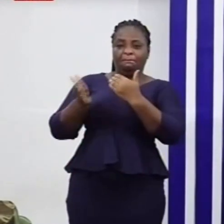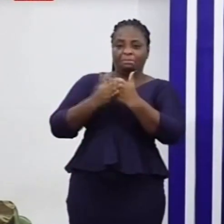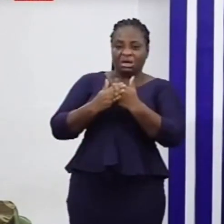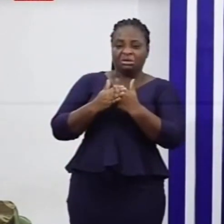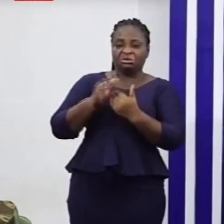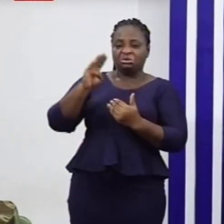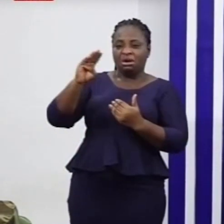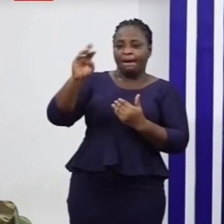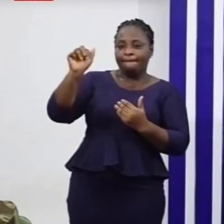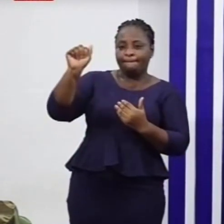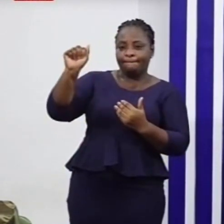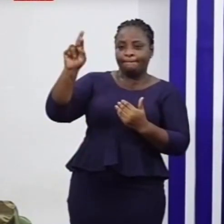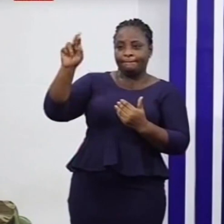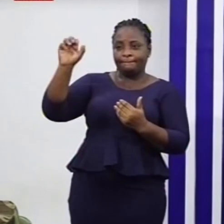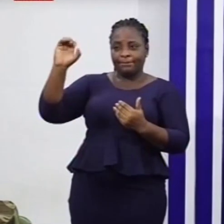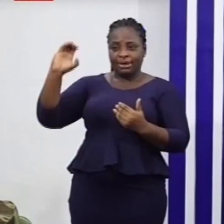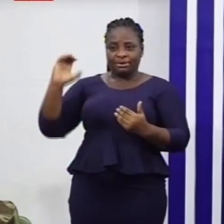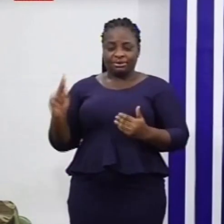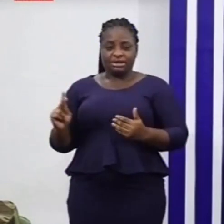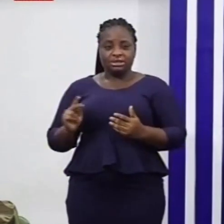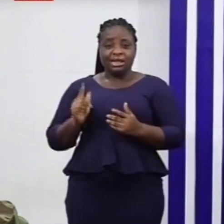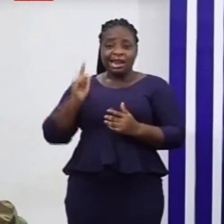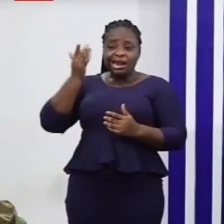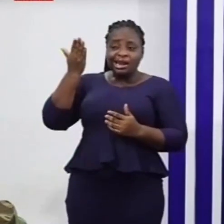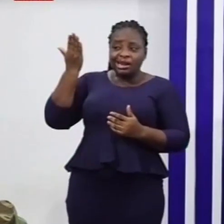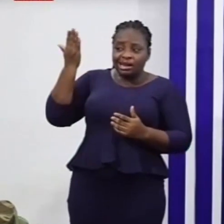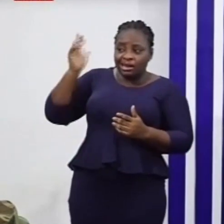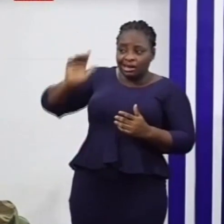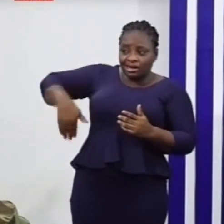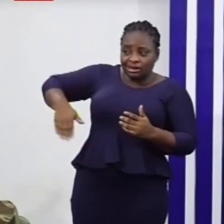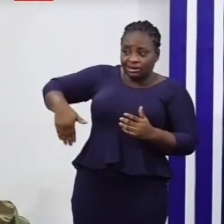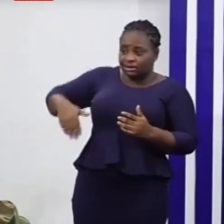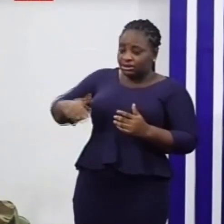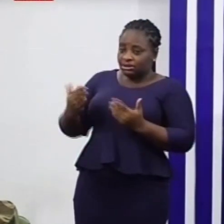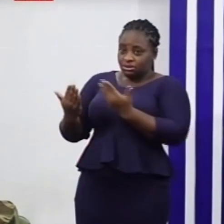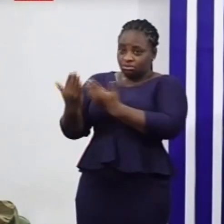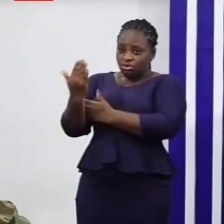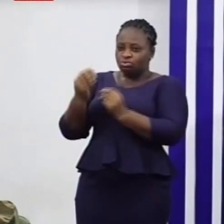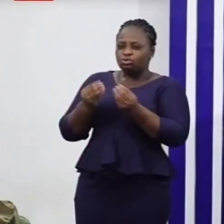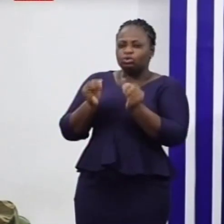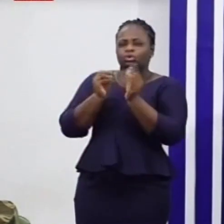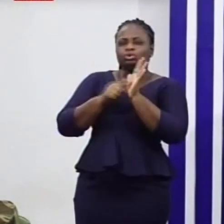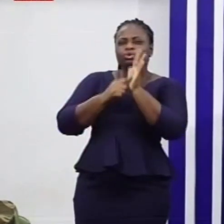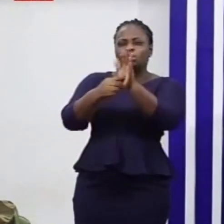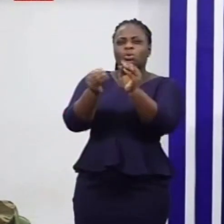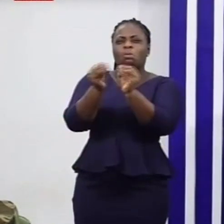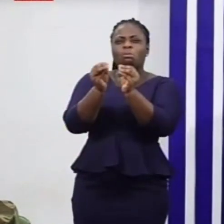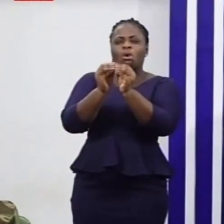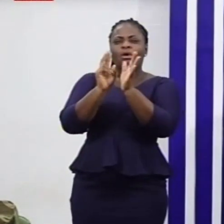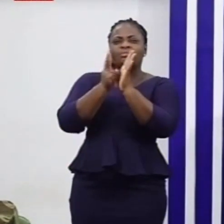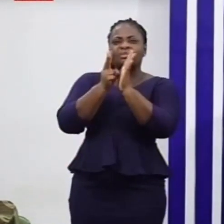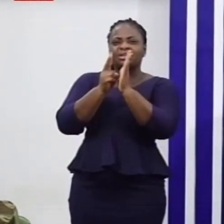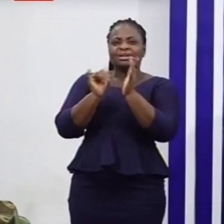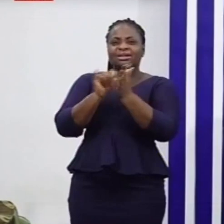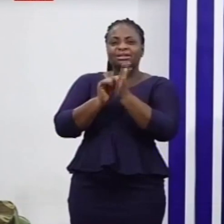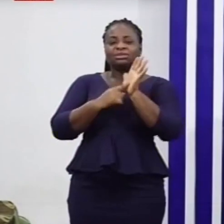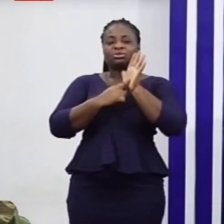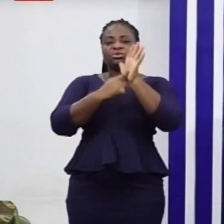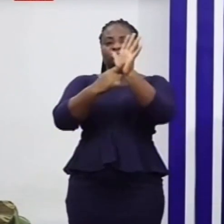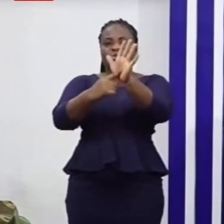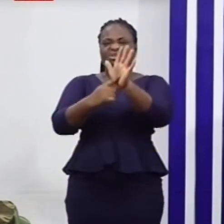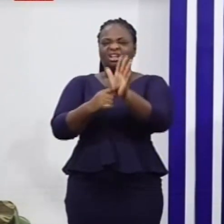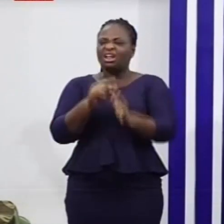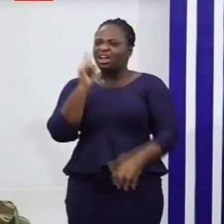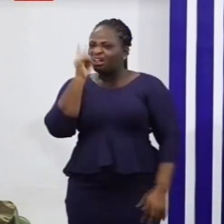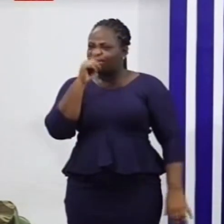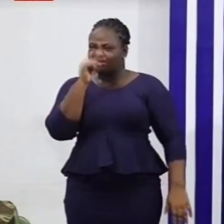are investigating and dealing with it. Later this morning, we will show you a lot of the videos that are circulating, which are indeed false, and